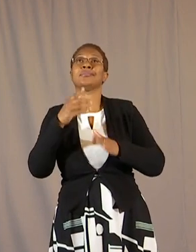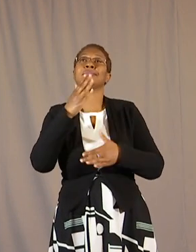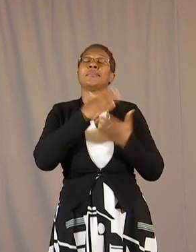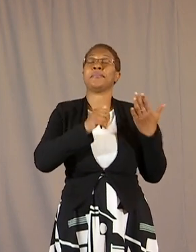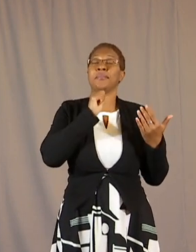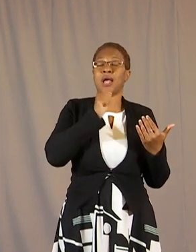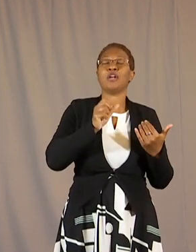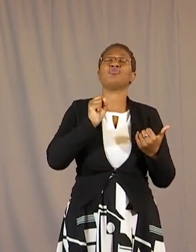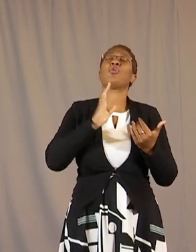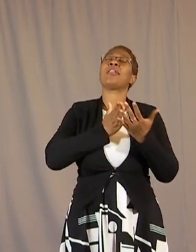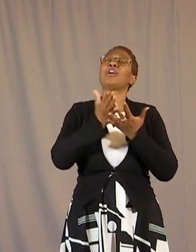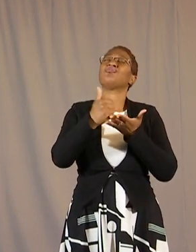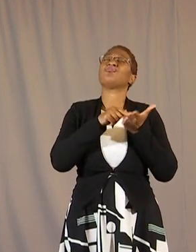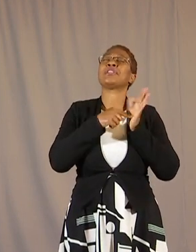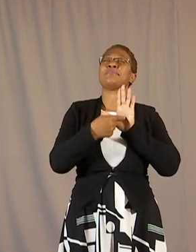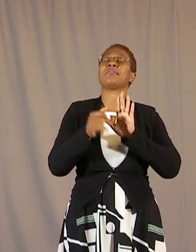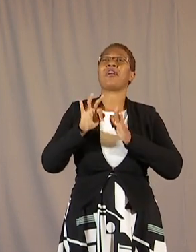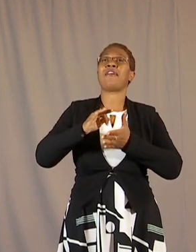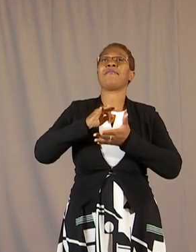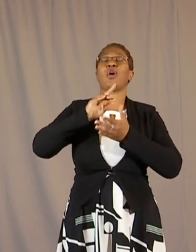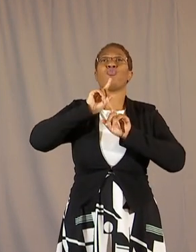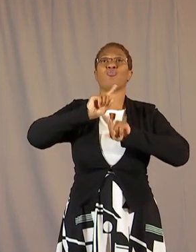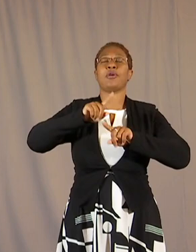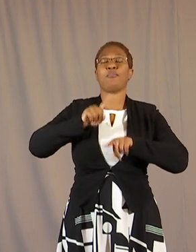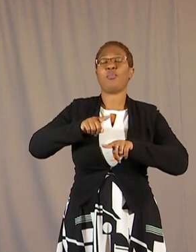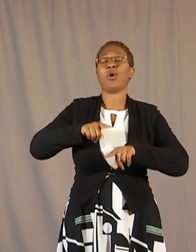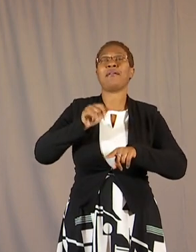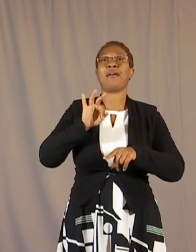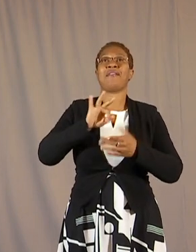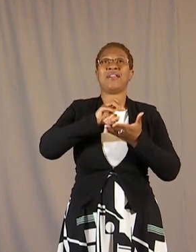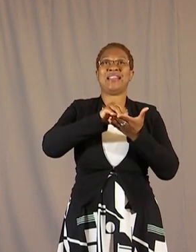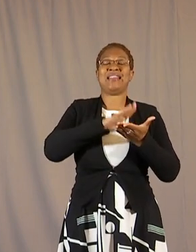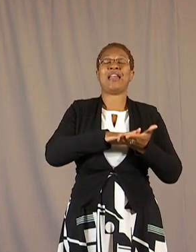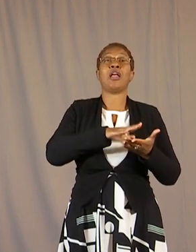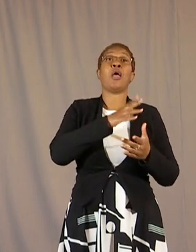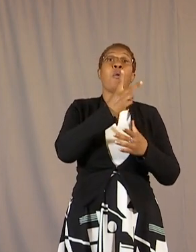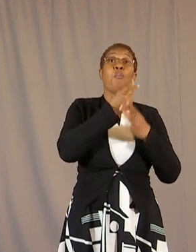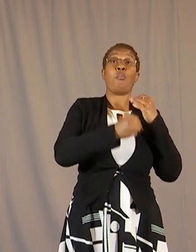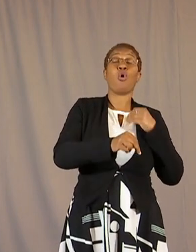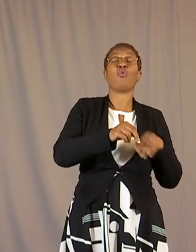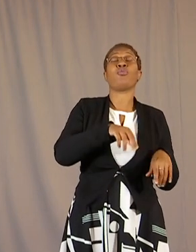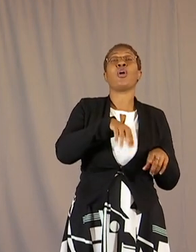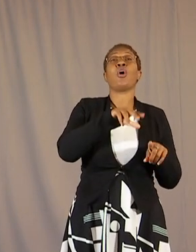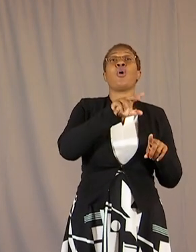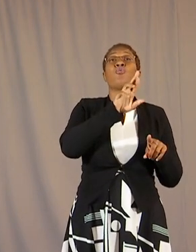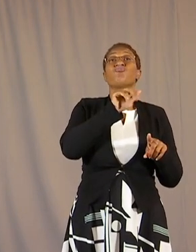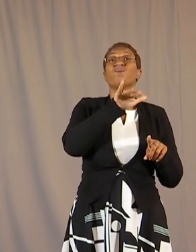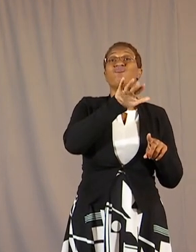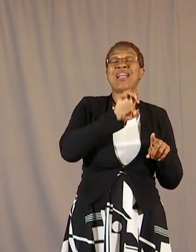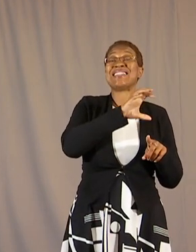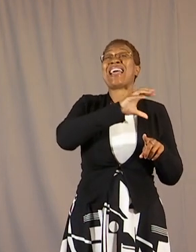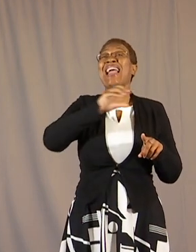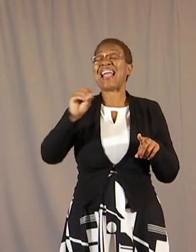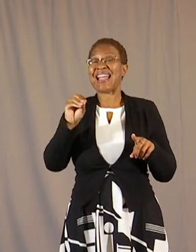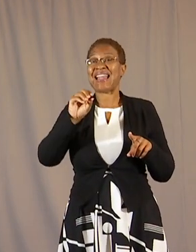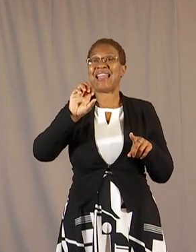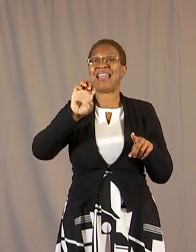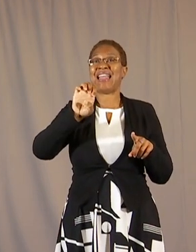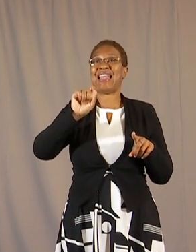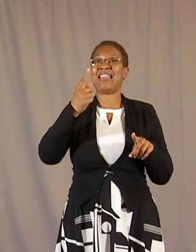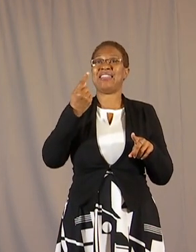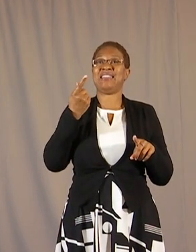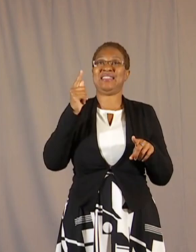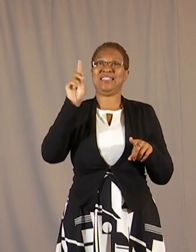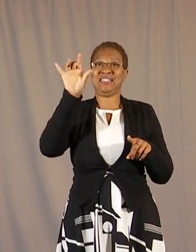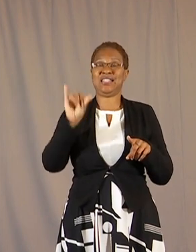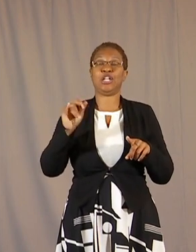transparency of reporting of data both by race and ethnicity. This was a huge undertaking early on. If you're thinking that,